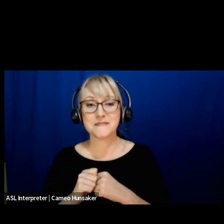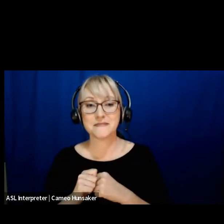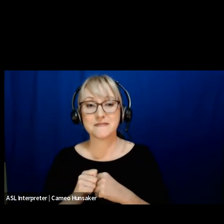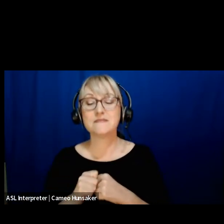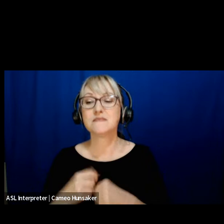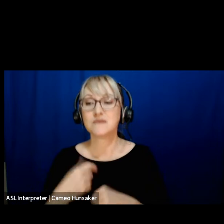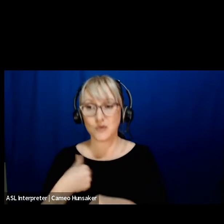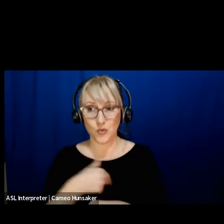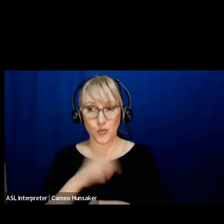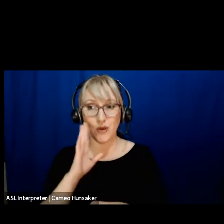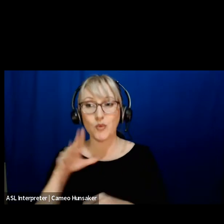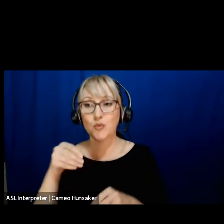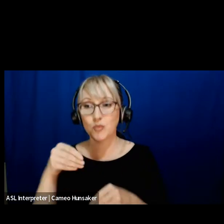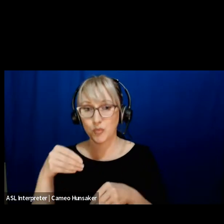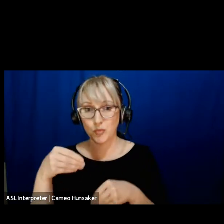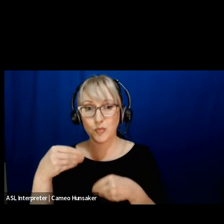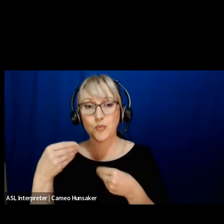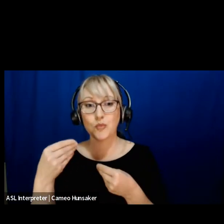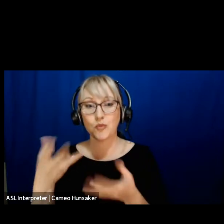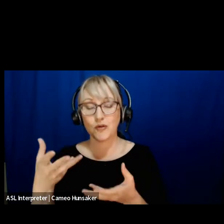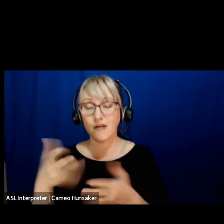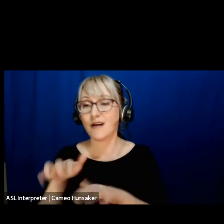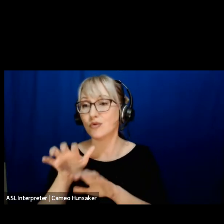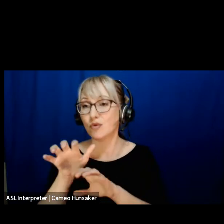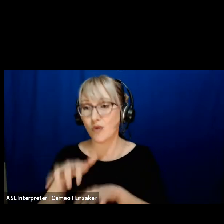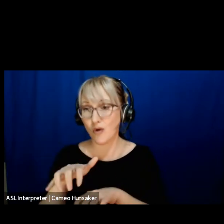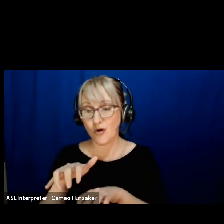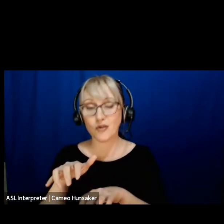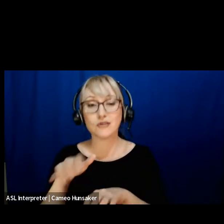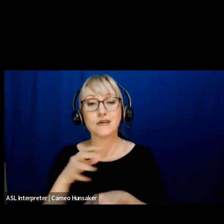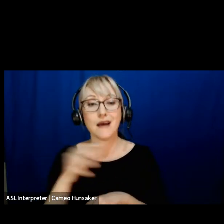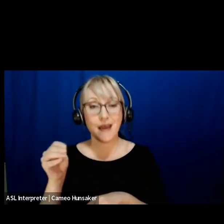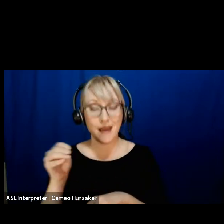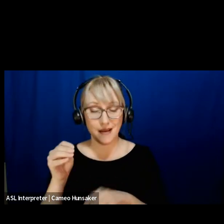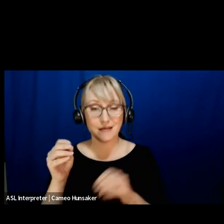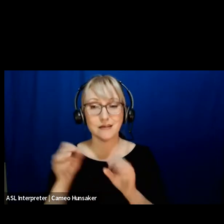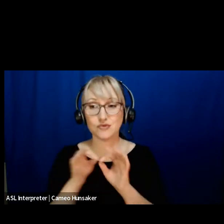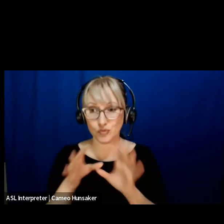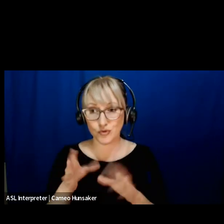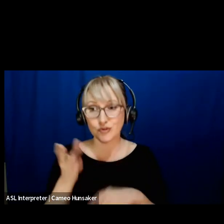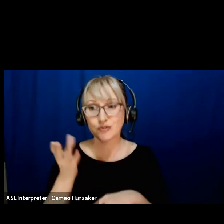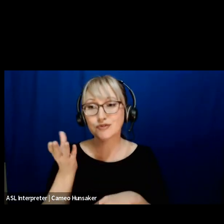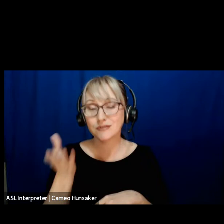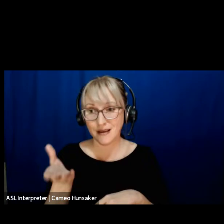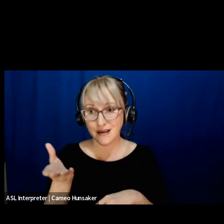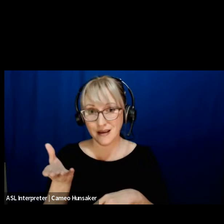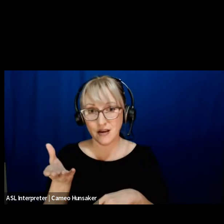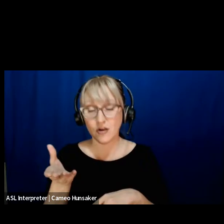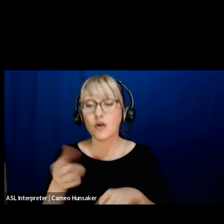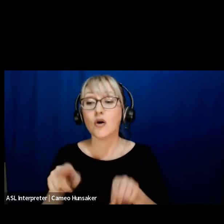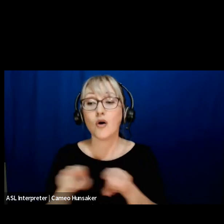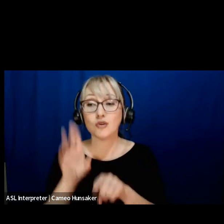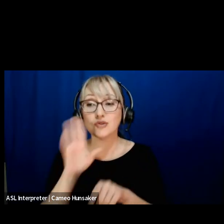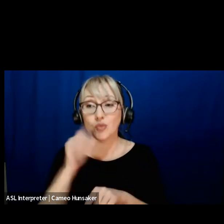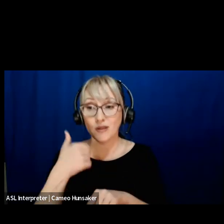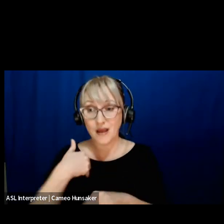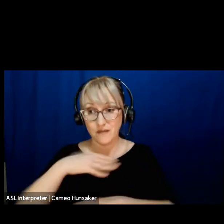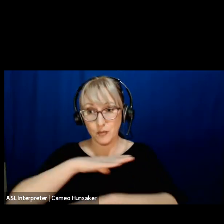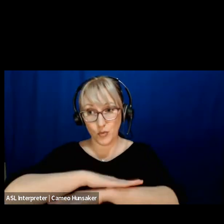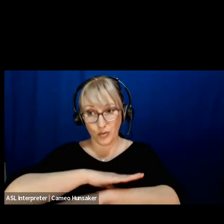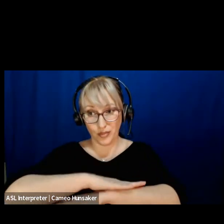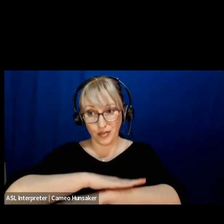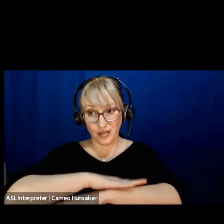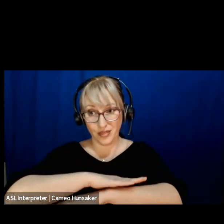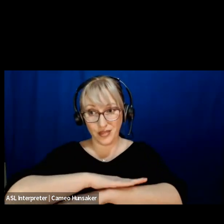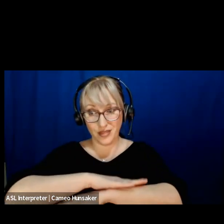be providing CART and ASL interpreters at that. And we'll have a booth too. So if